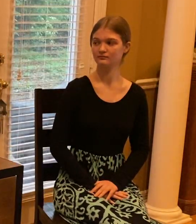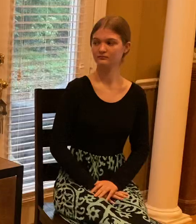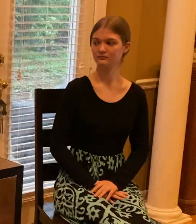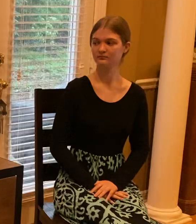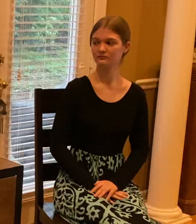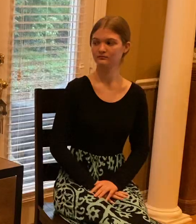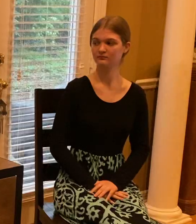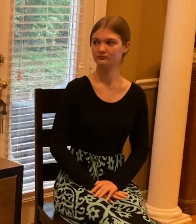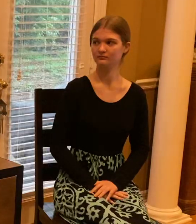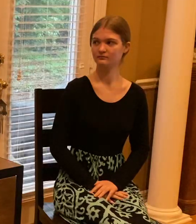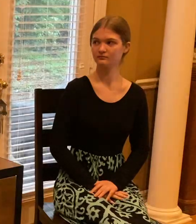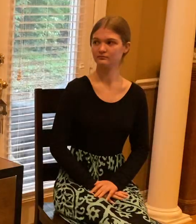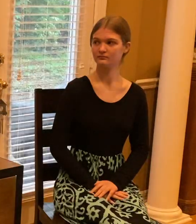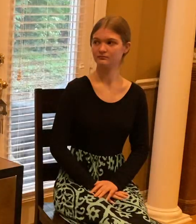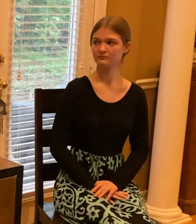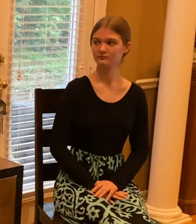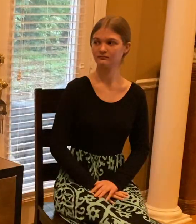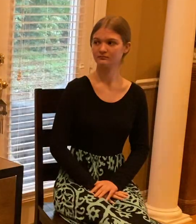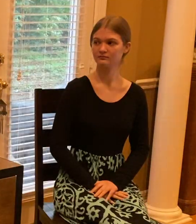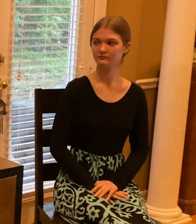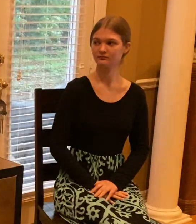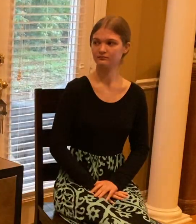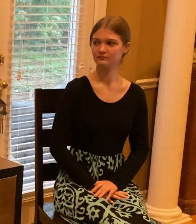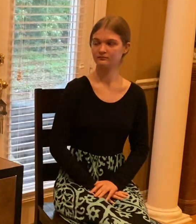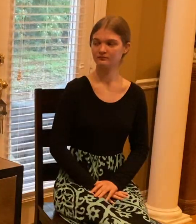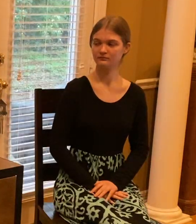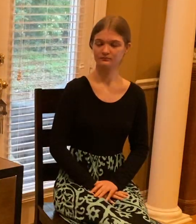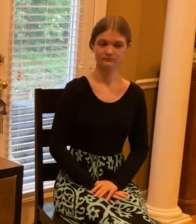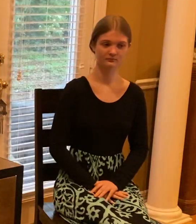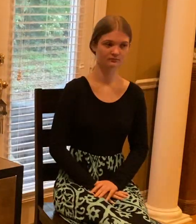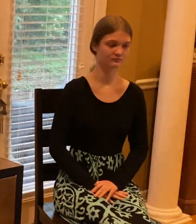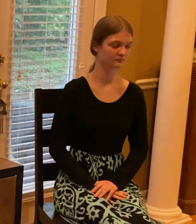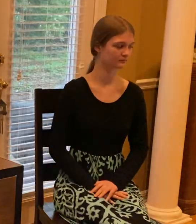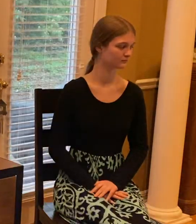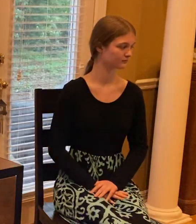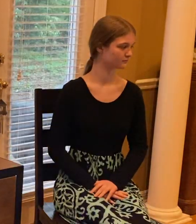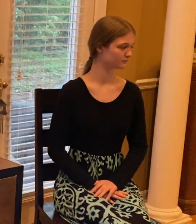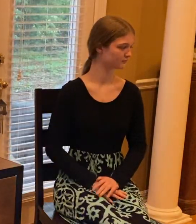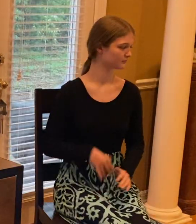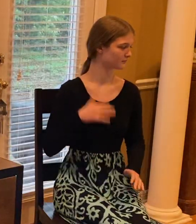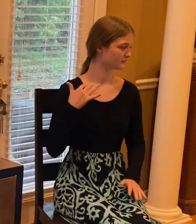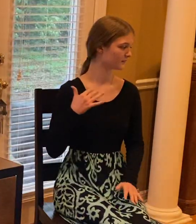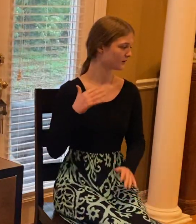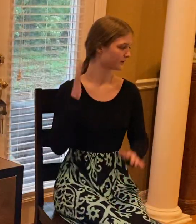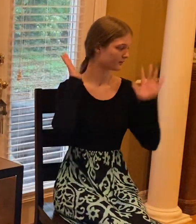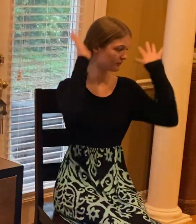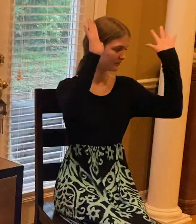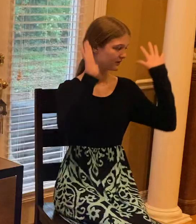I